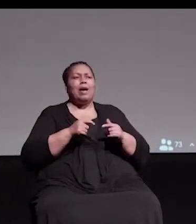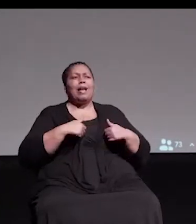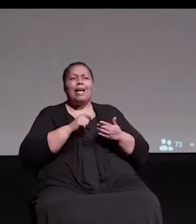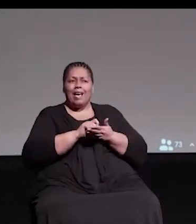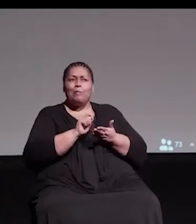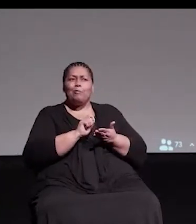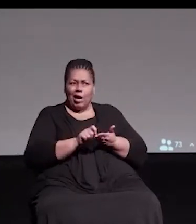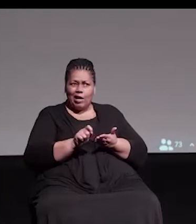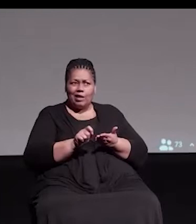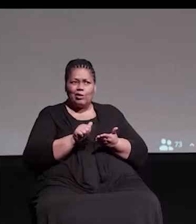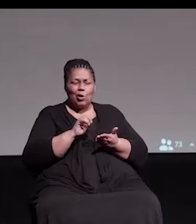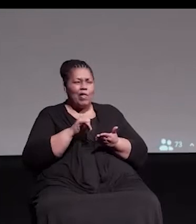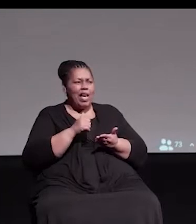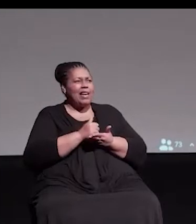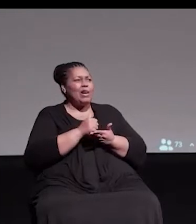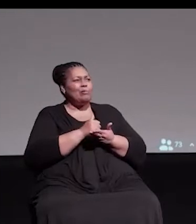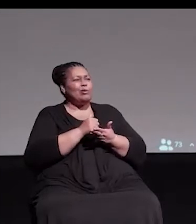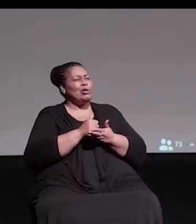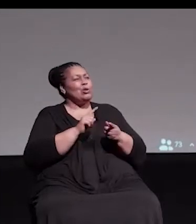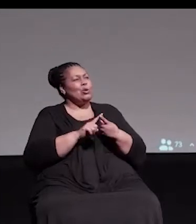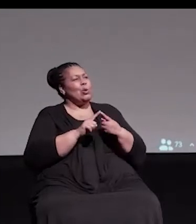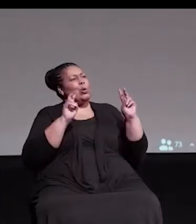And so that helps to sort of place it a little bit.